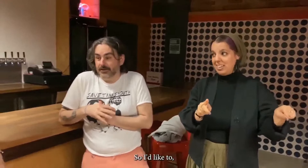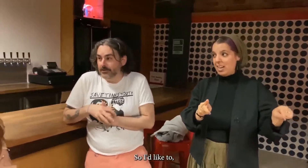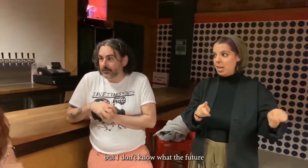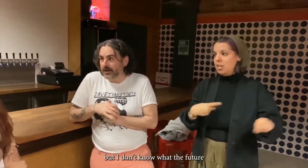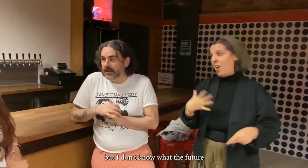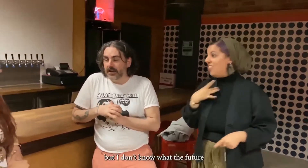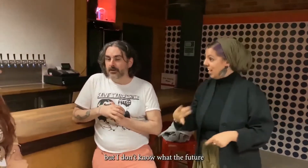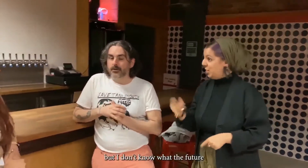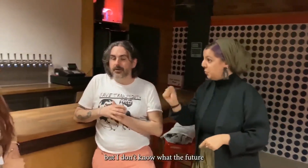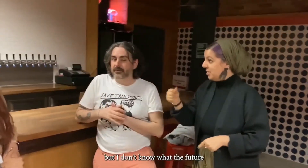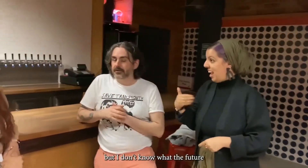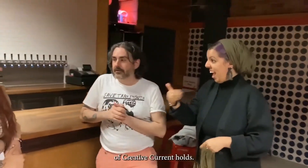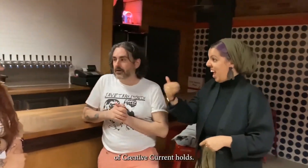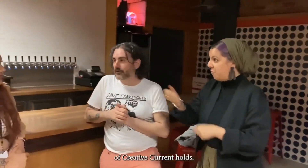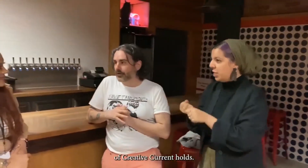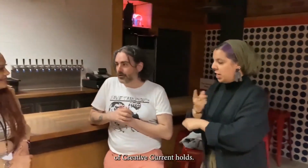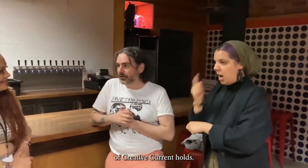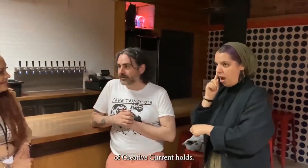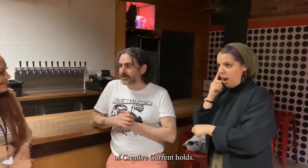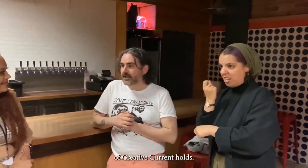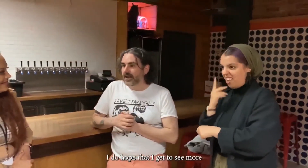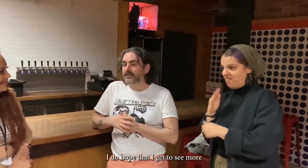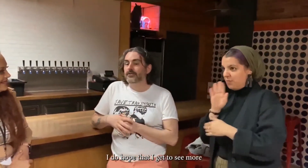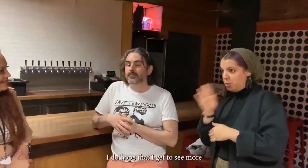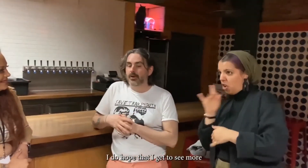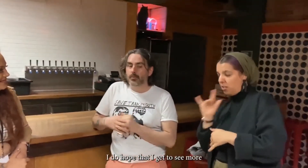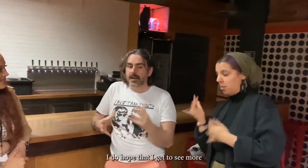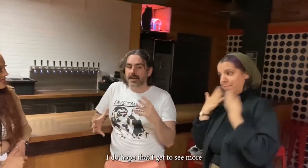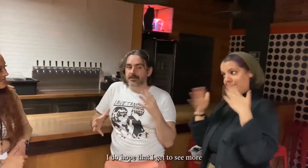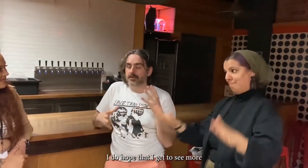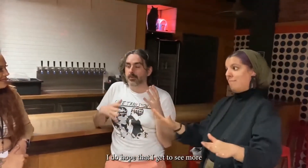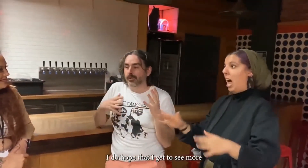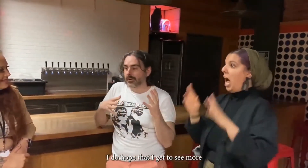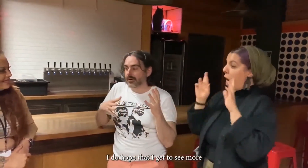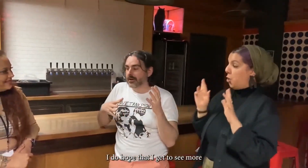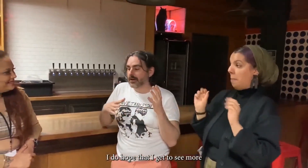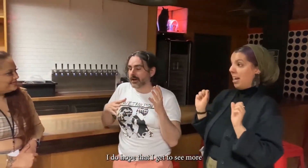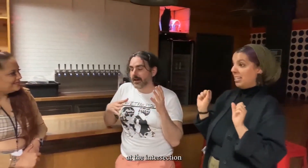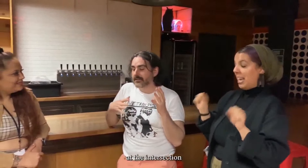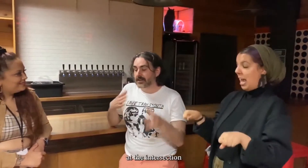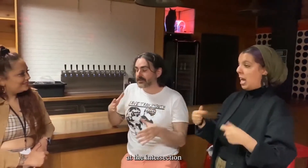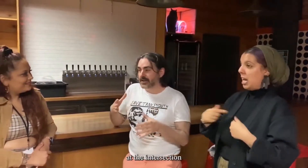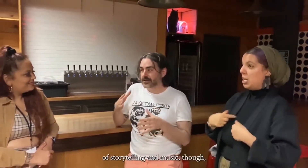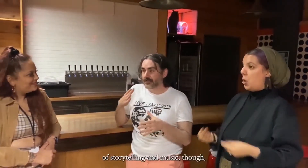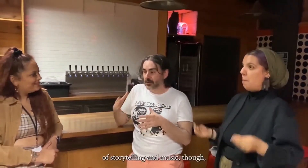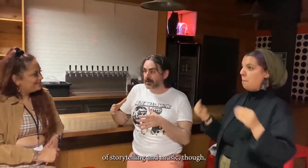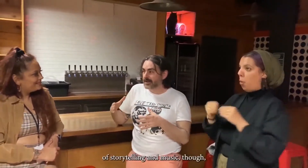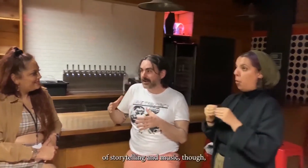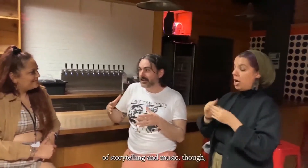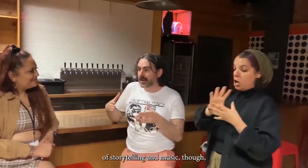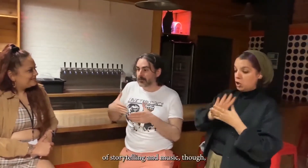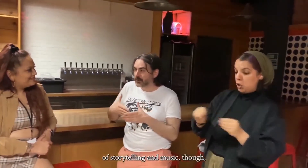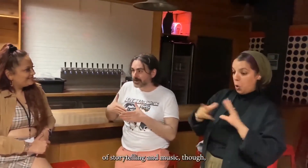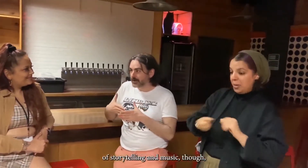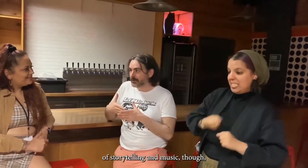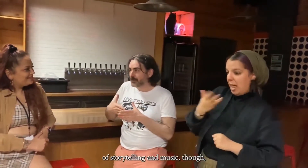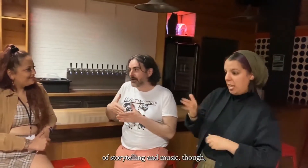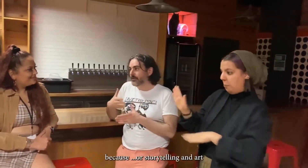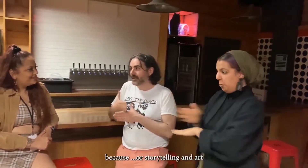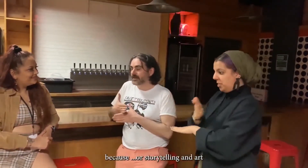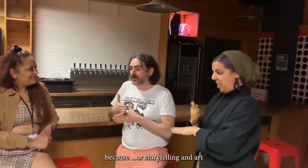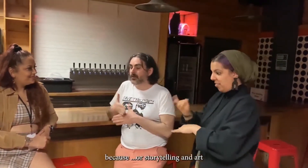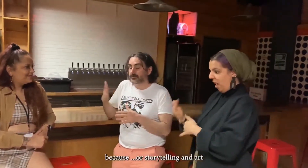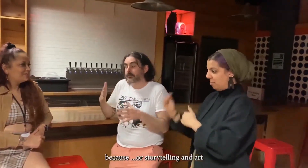I'd like to, but I don't know what the future of Creative Current holds. I do hope that I get to do more at the intersection of storytelling and music,